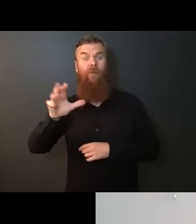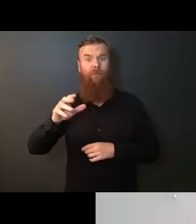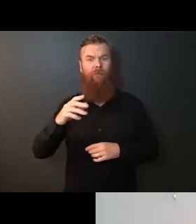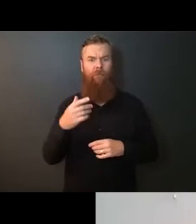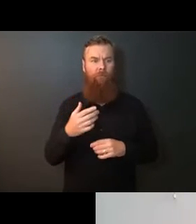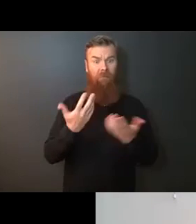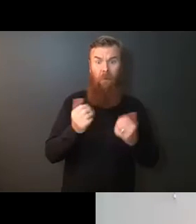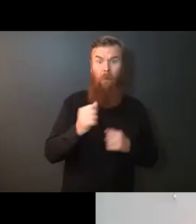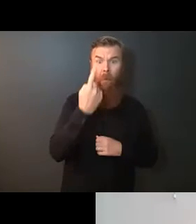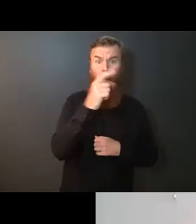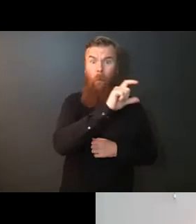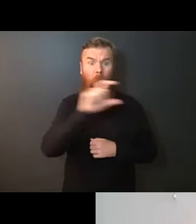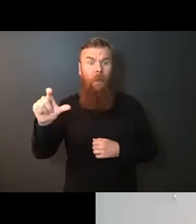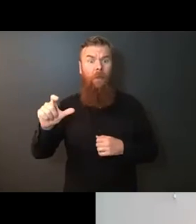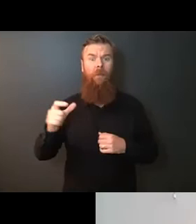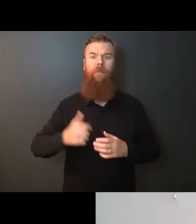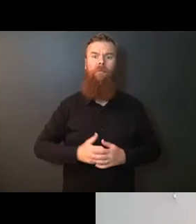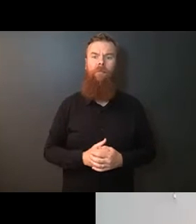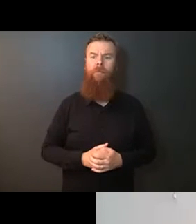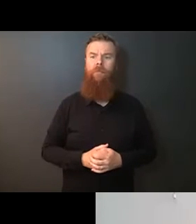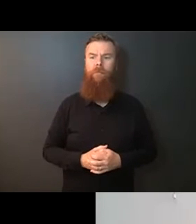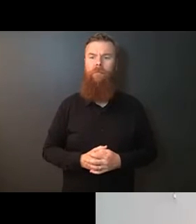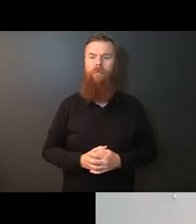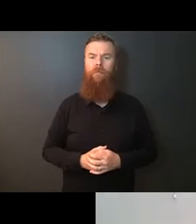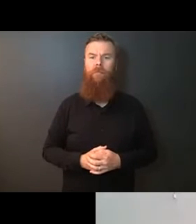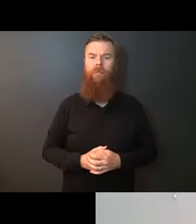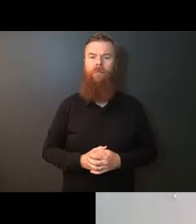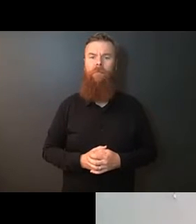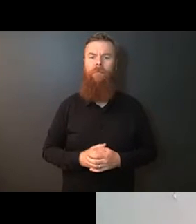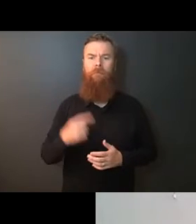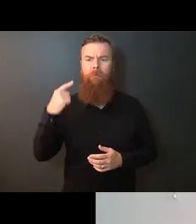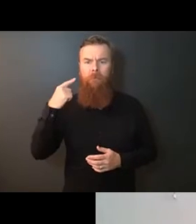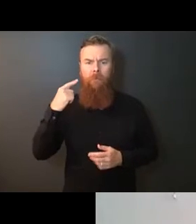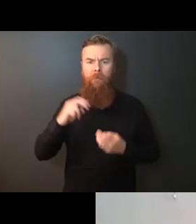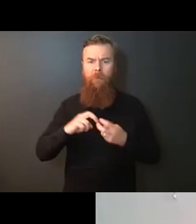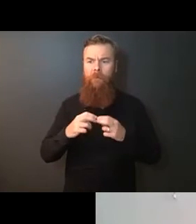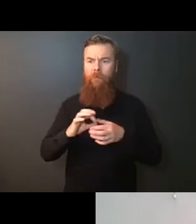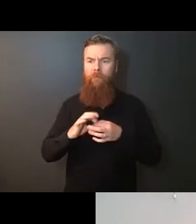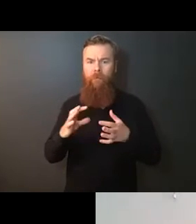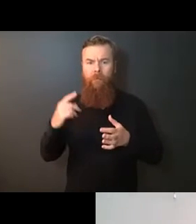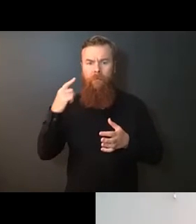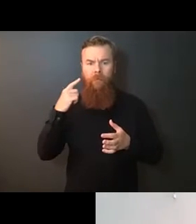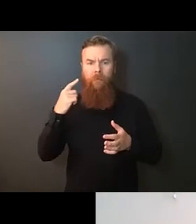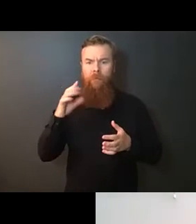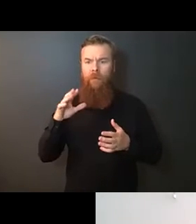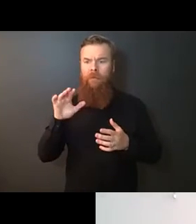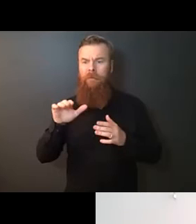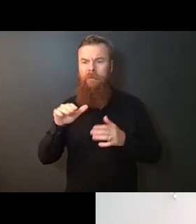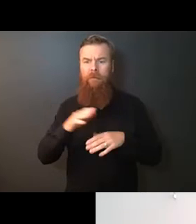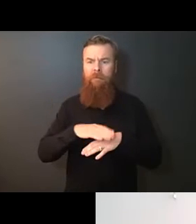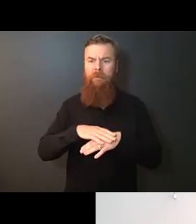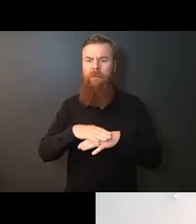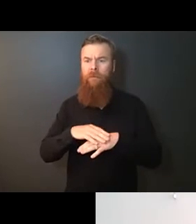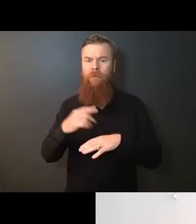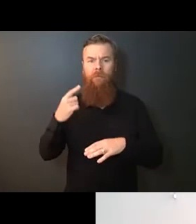audio settings button ready. Stop my video. Audio mute. Currently unmuted. OK button. Sorry, I'm getting some feedback.